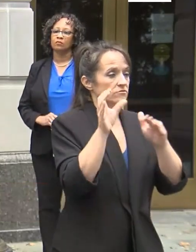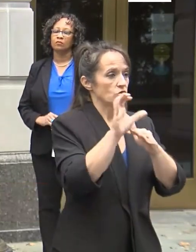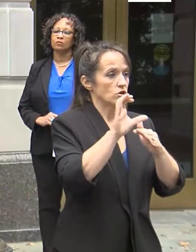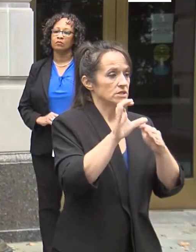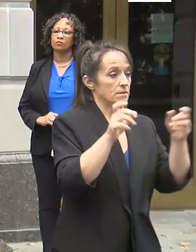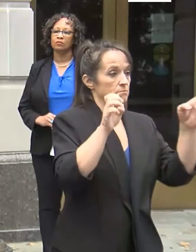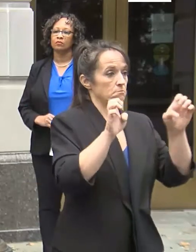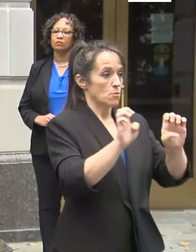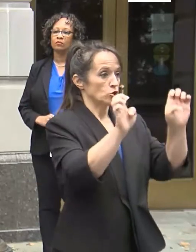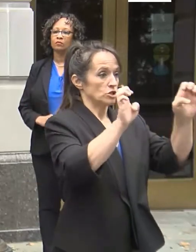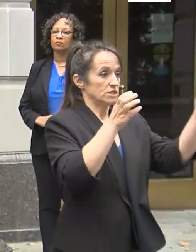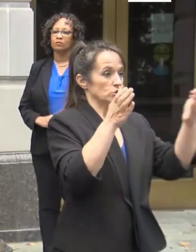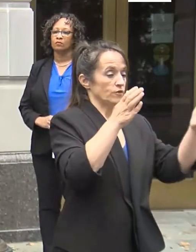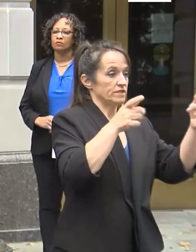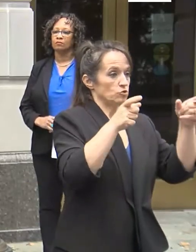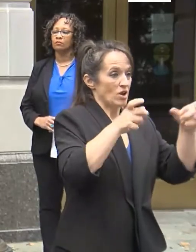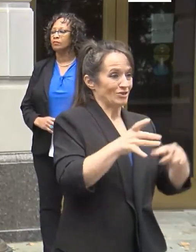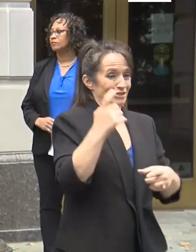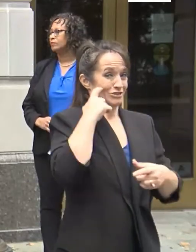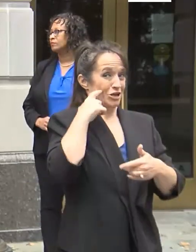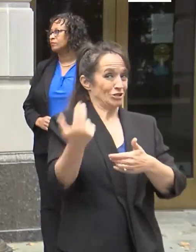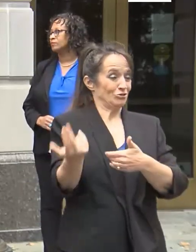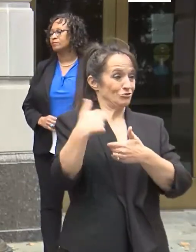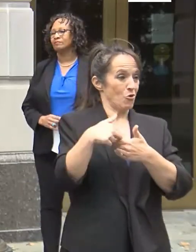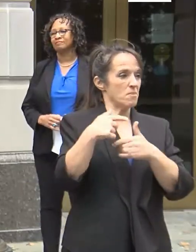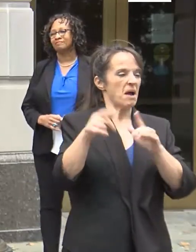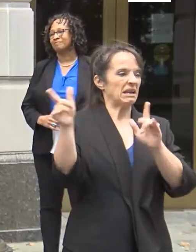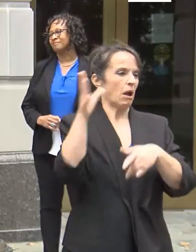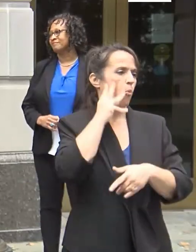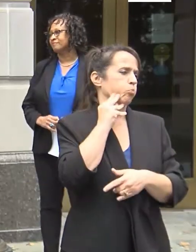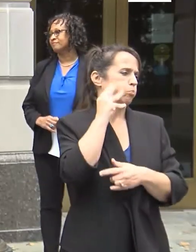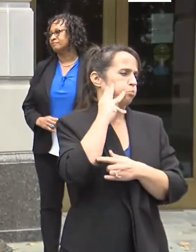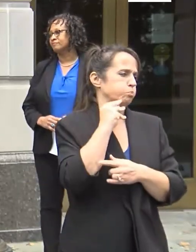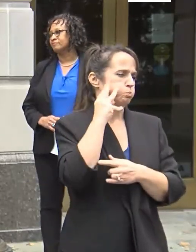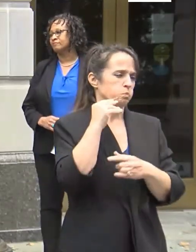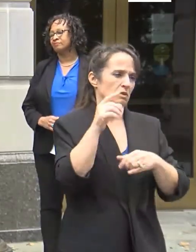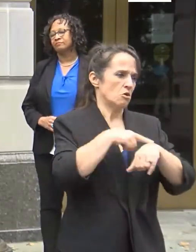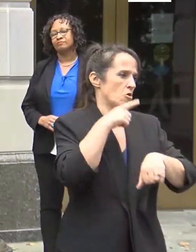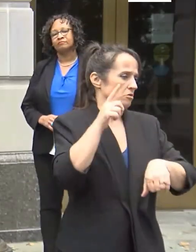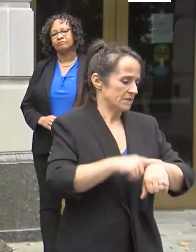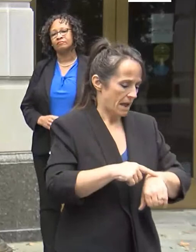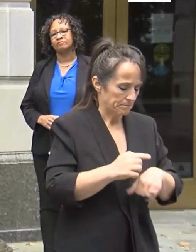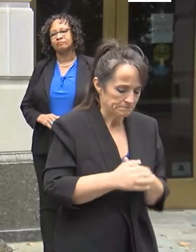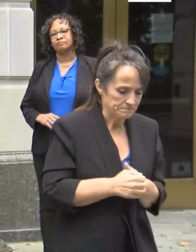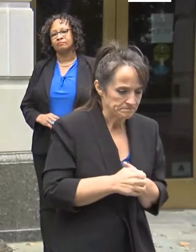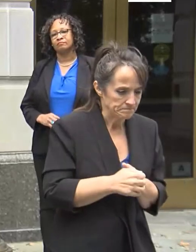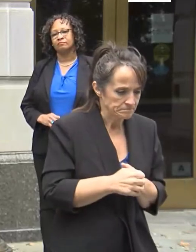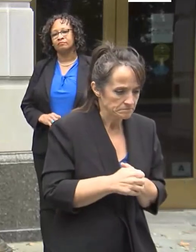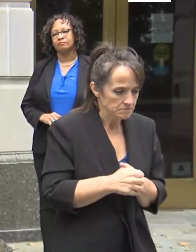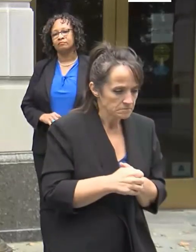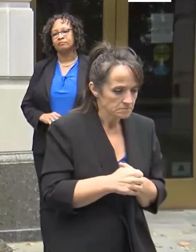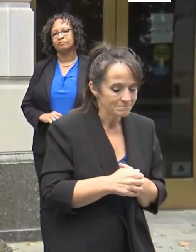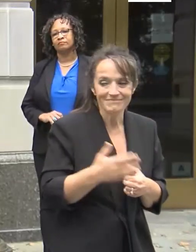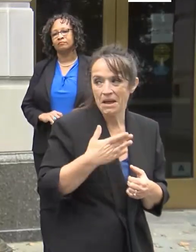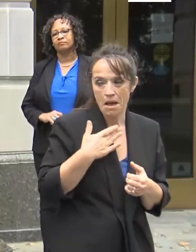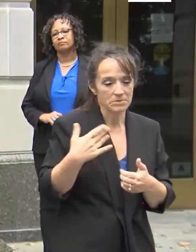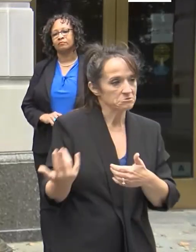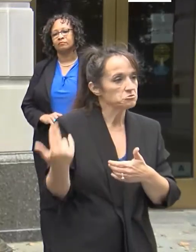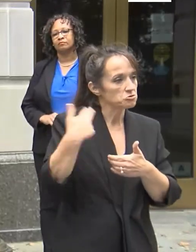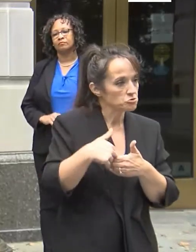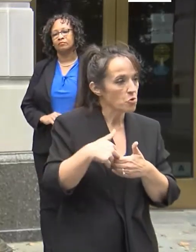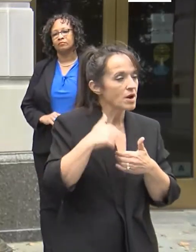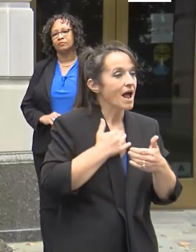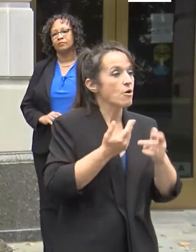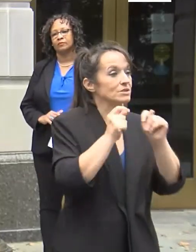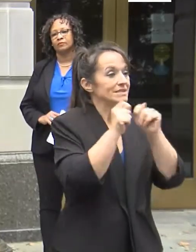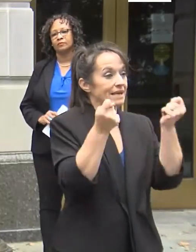Director. He just came on recently, but he's a seasoned professional, and we're so glad to have him as part of